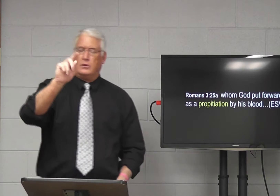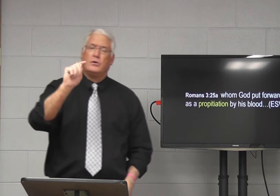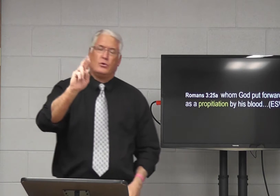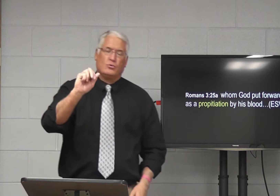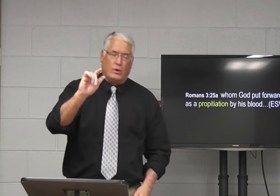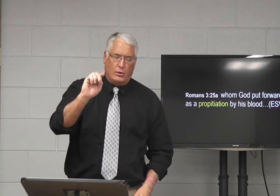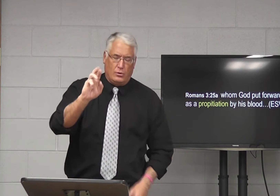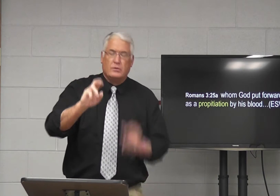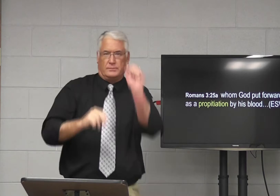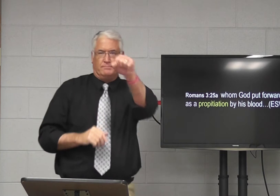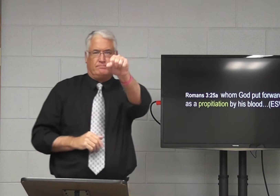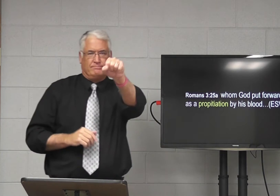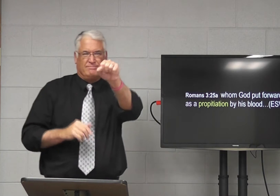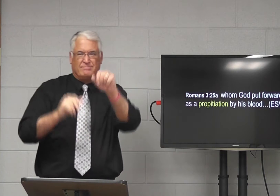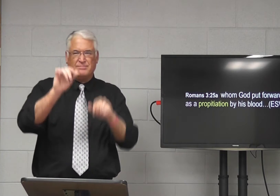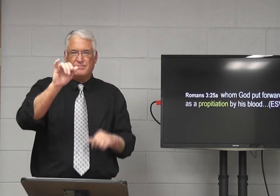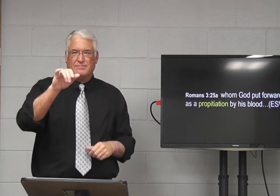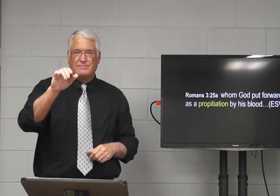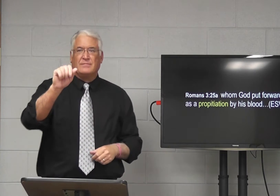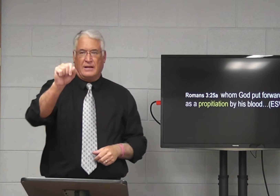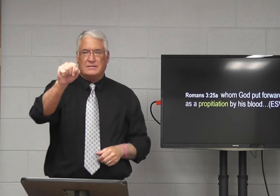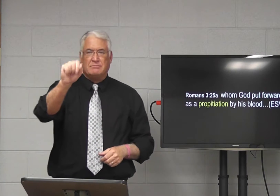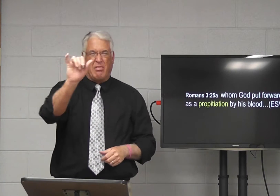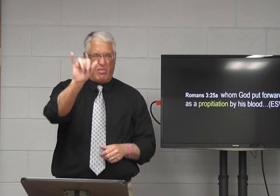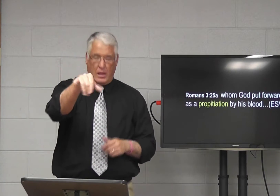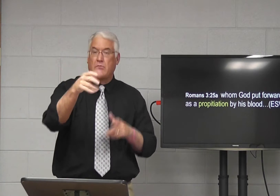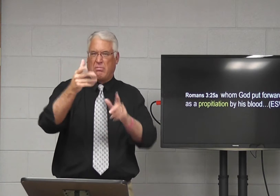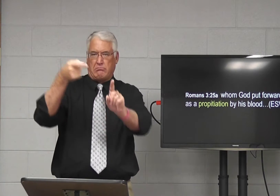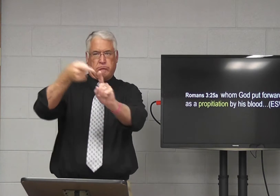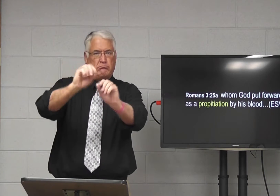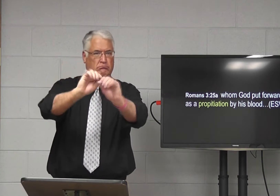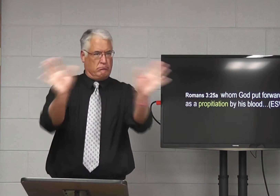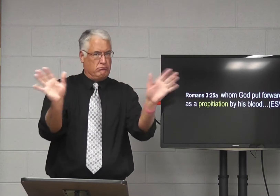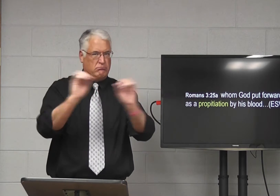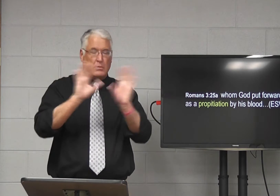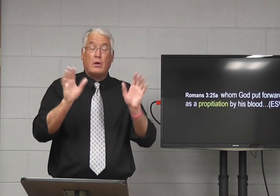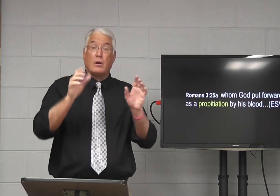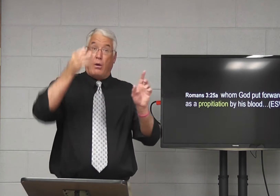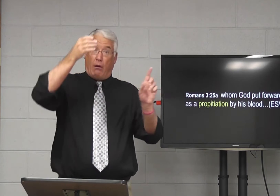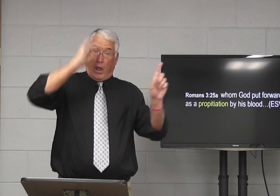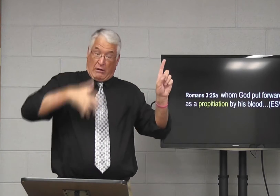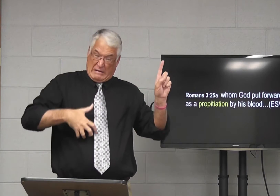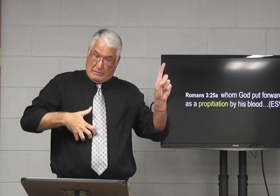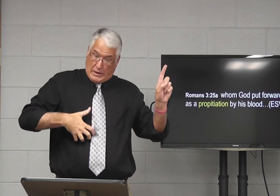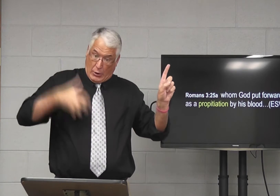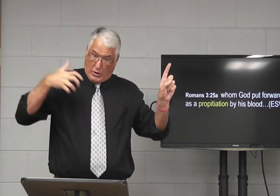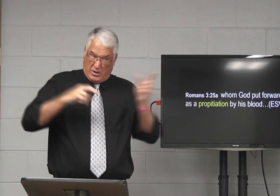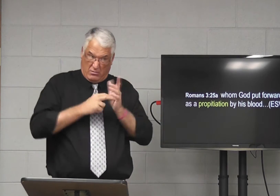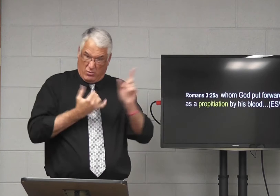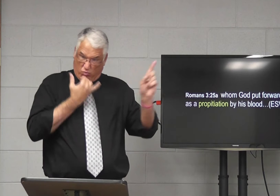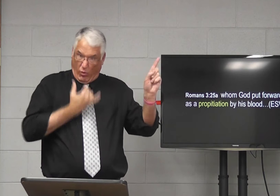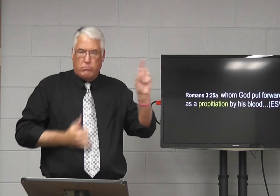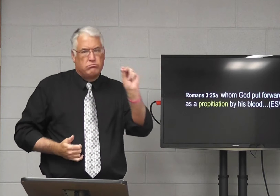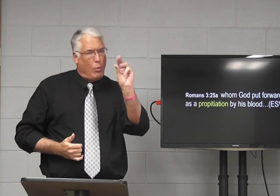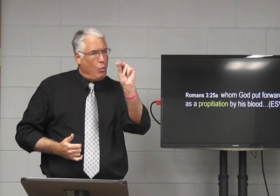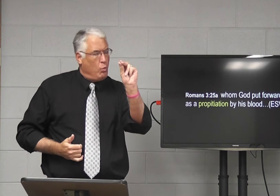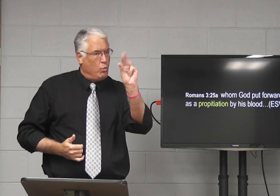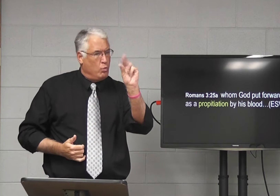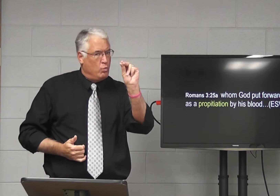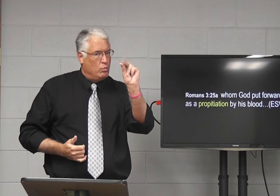Traitor, I'm sorry. Traitor, yes, that's what you mean. The person is called a traitor. Yes. God's anger means that he's wrong?